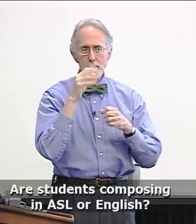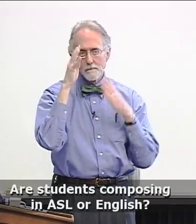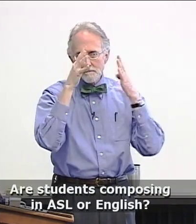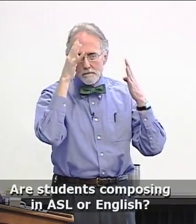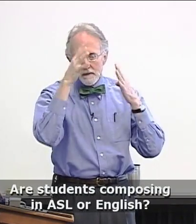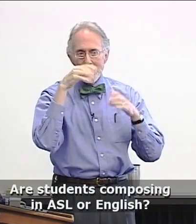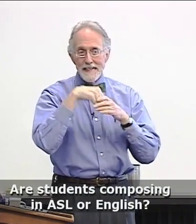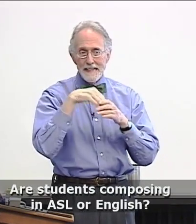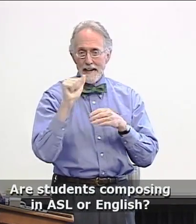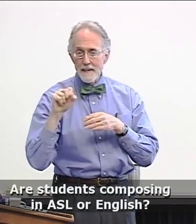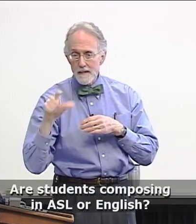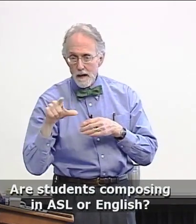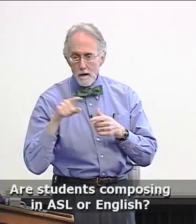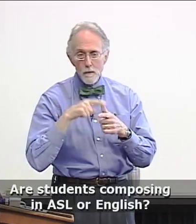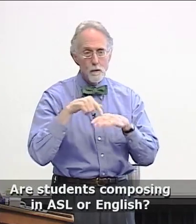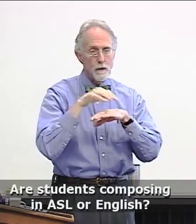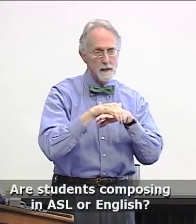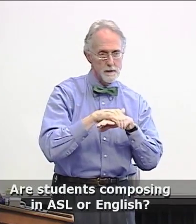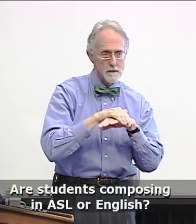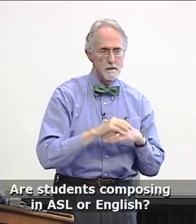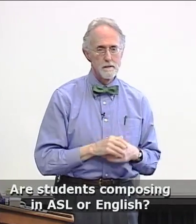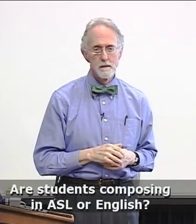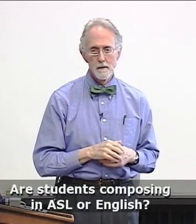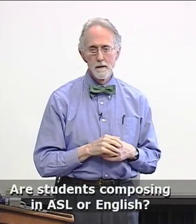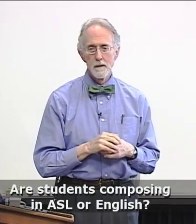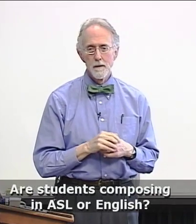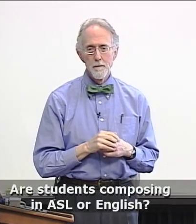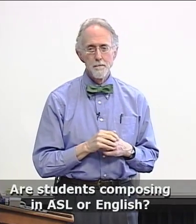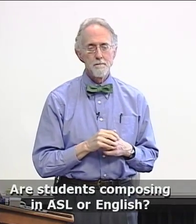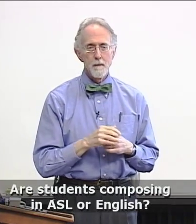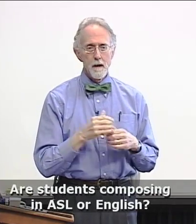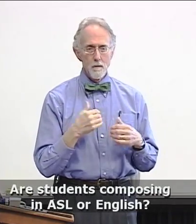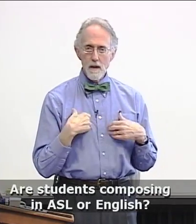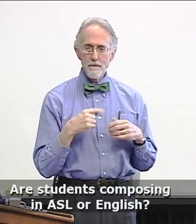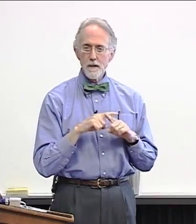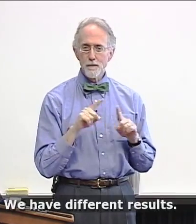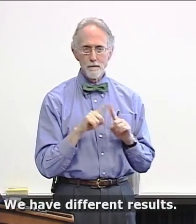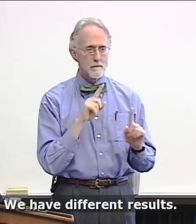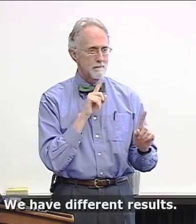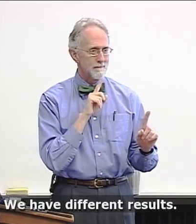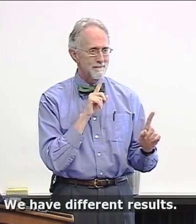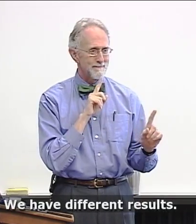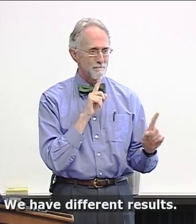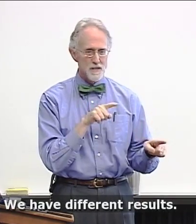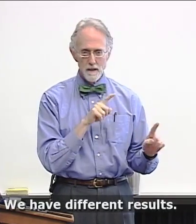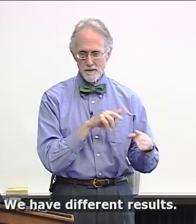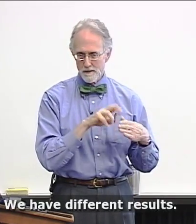composing in ASL or English? We have different results.